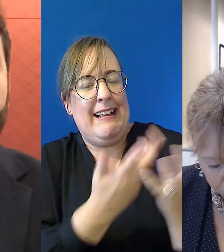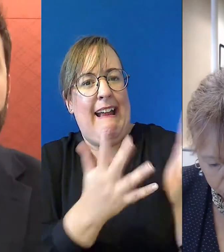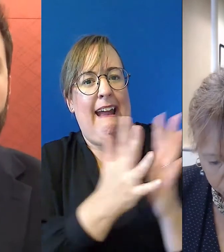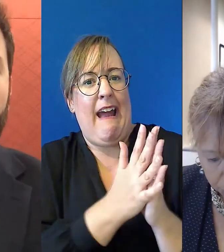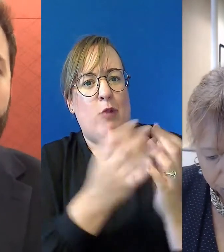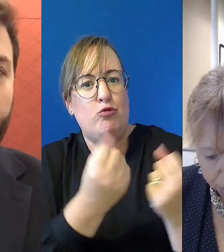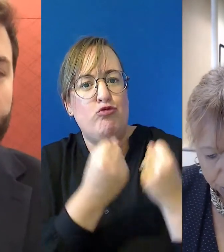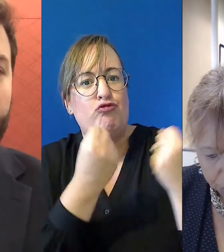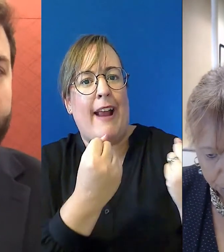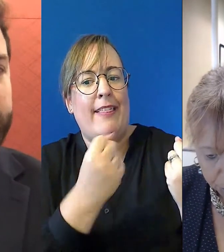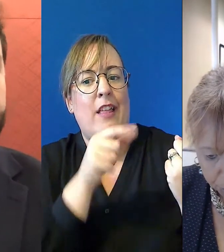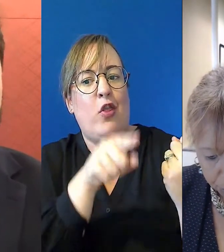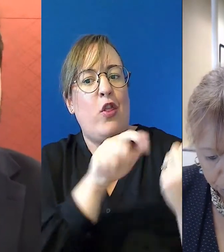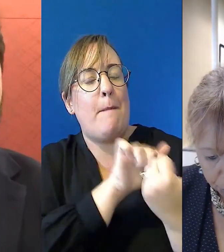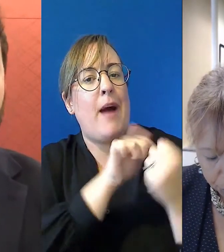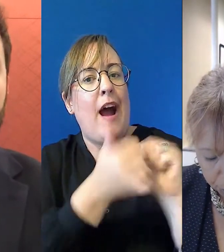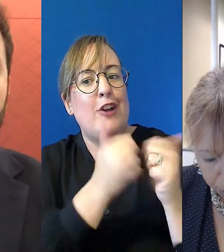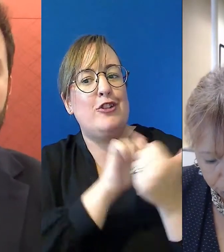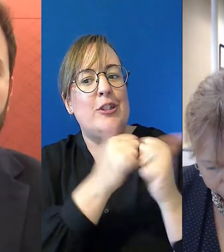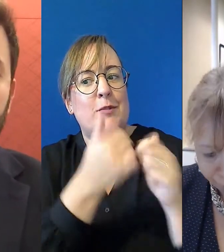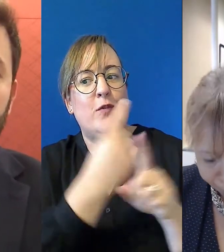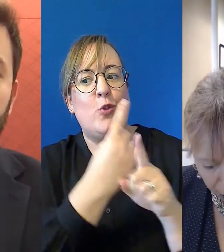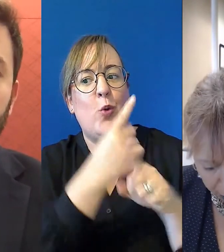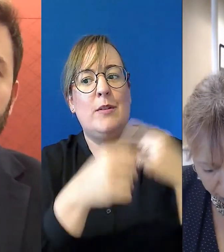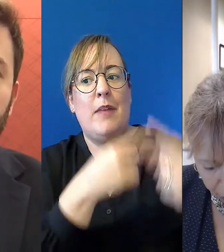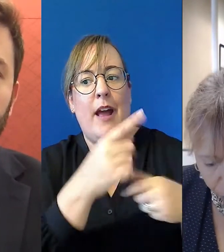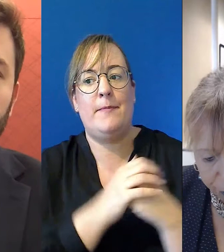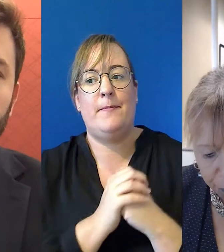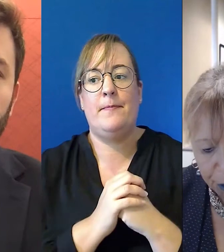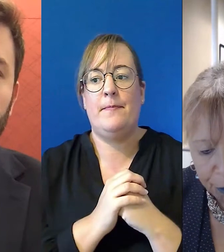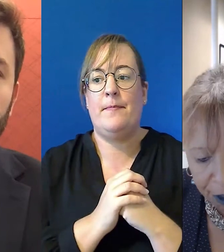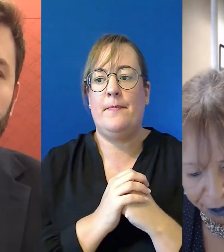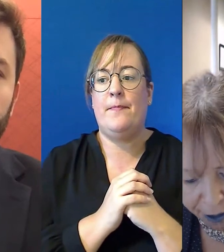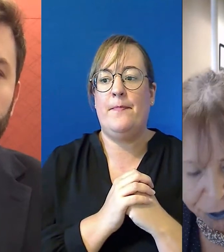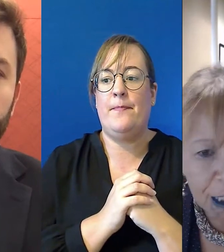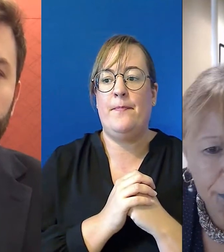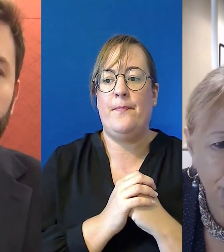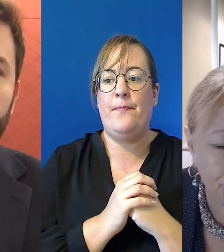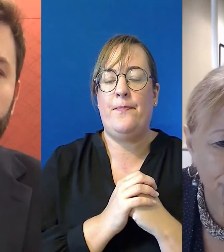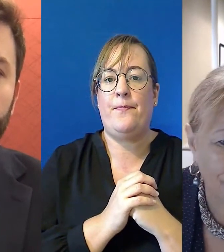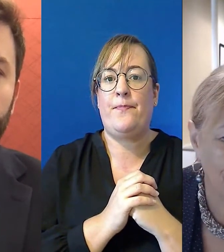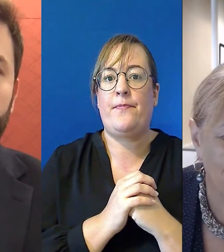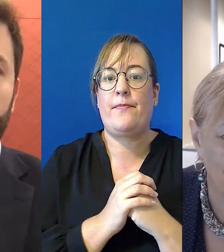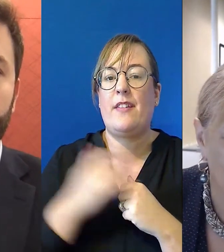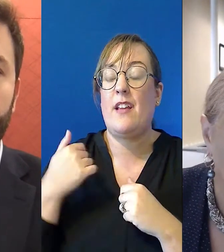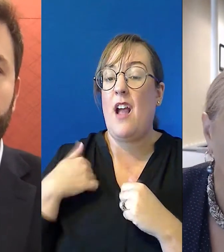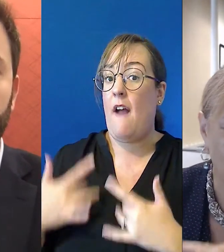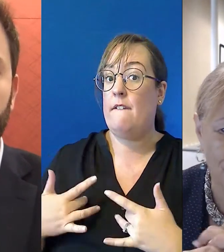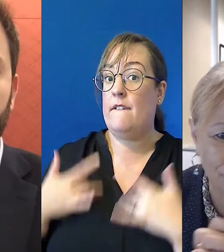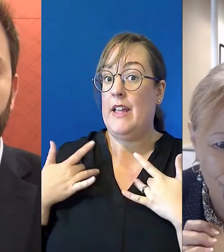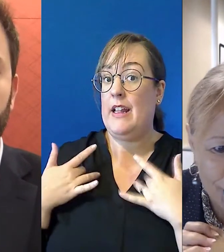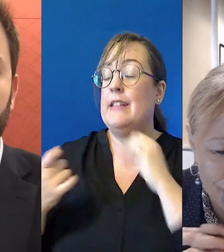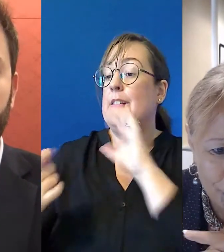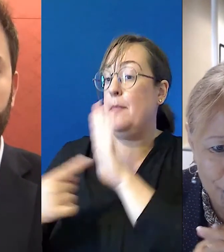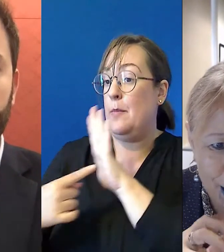strengthen those partnerships that you've spoken of? Right. Well, I think it's really important. I've tried to pull